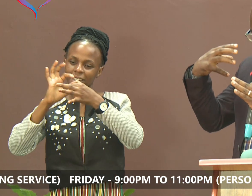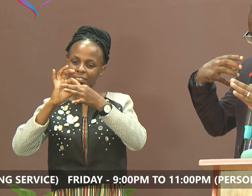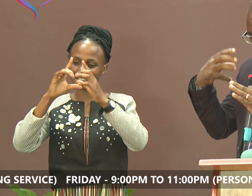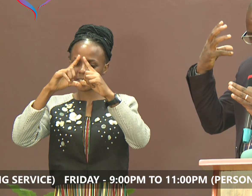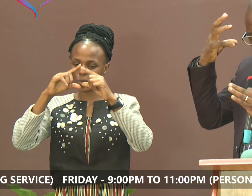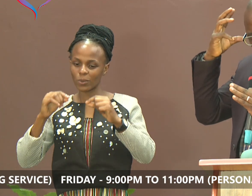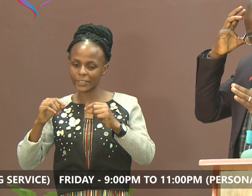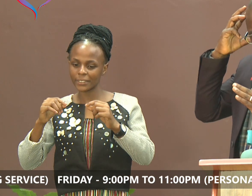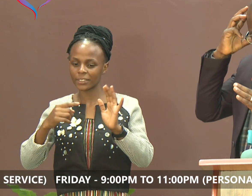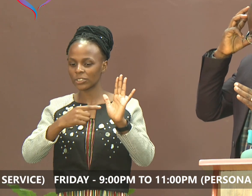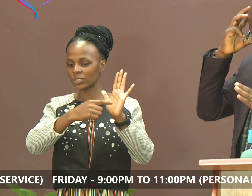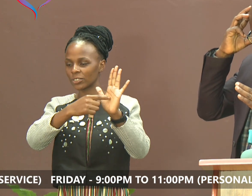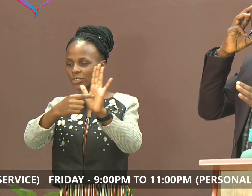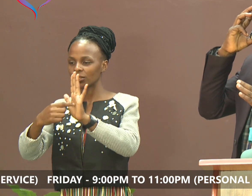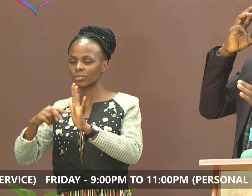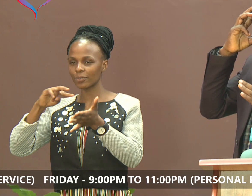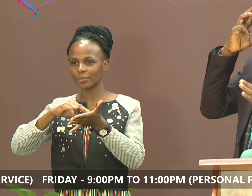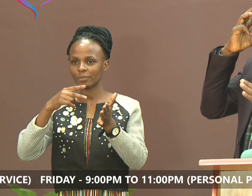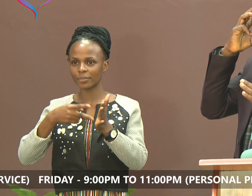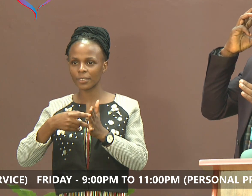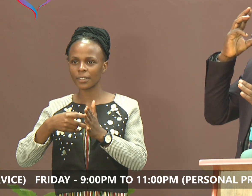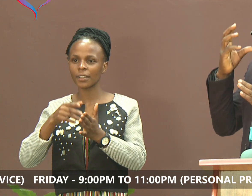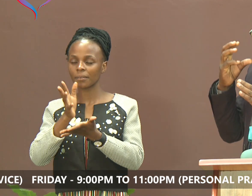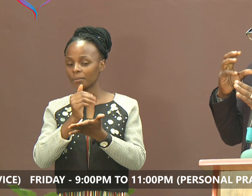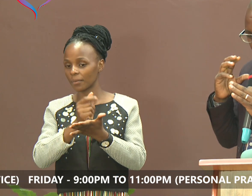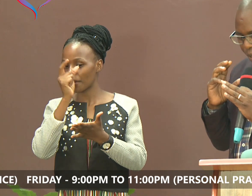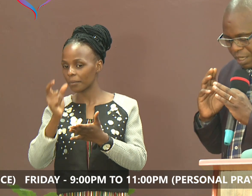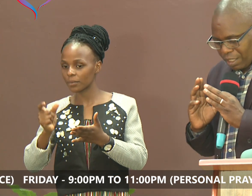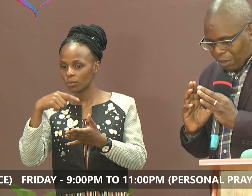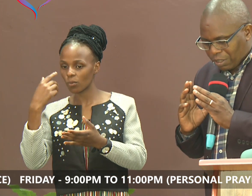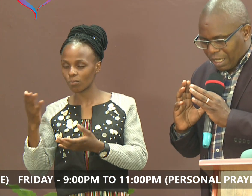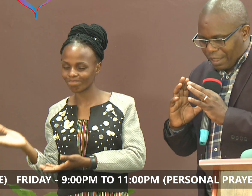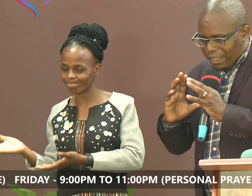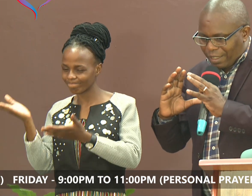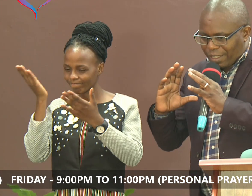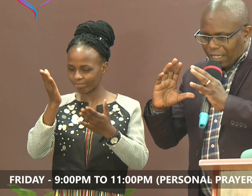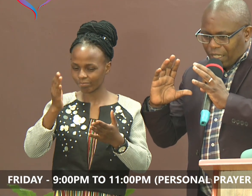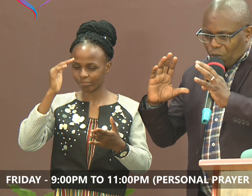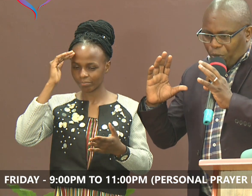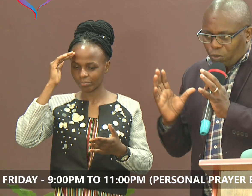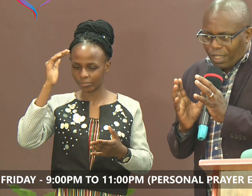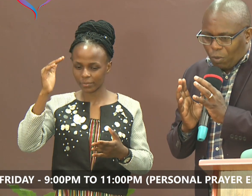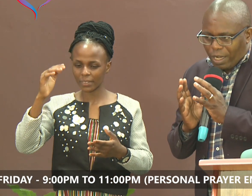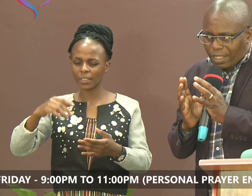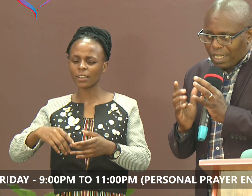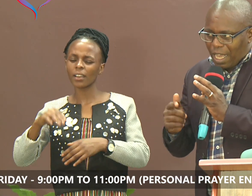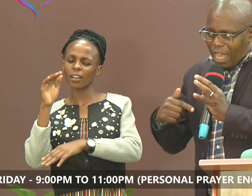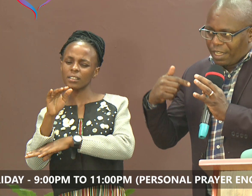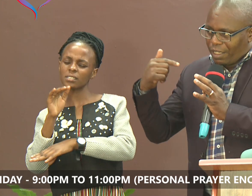is, you create the things in your mind, what am I going to tell them, then you bring it out, that is, you